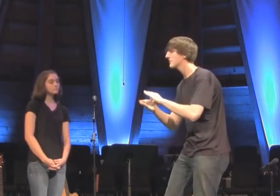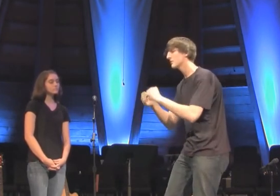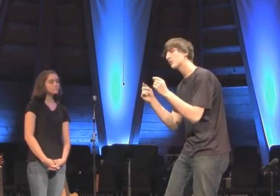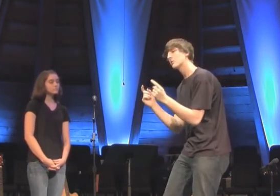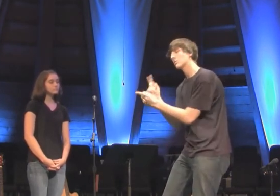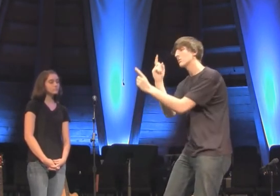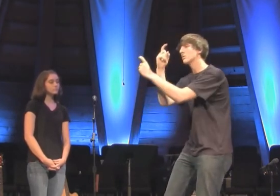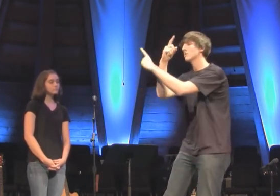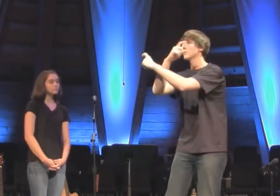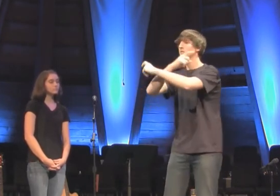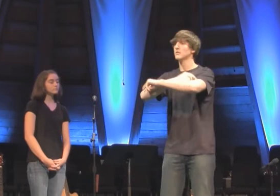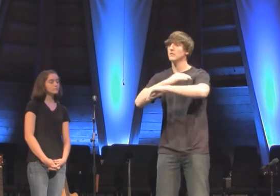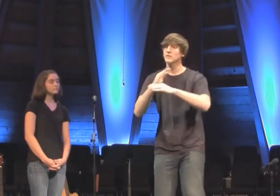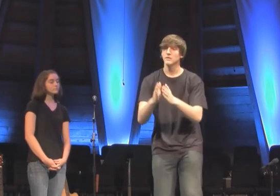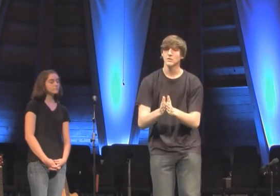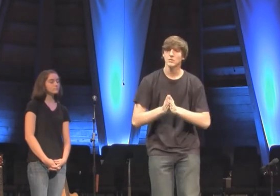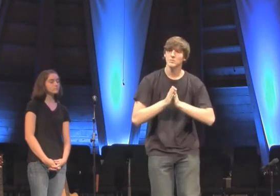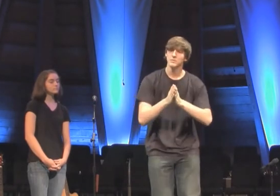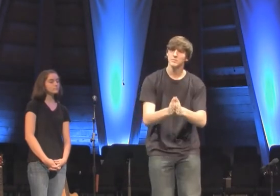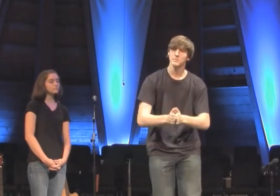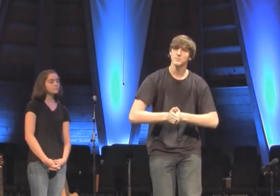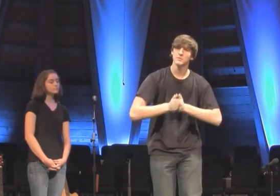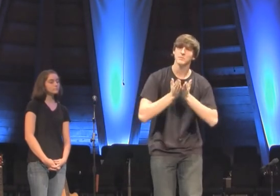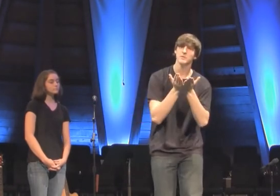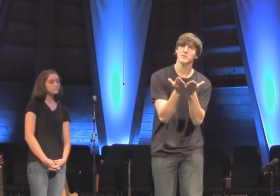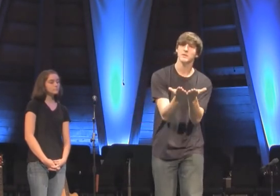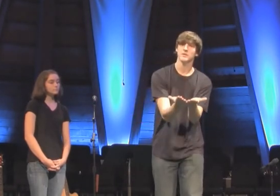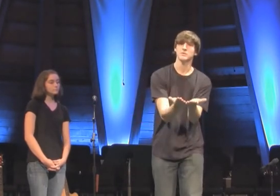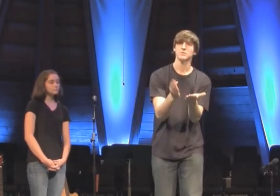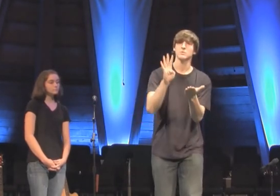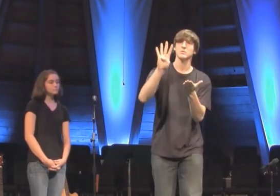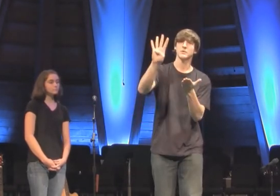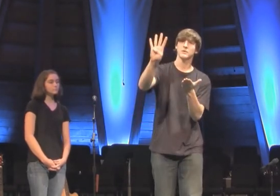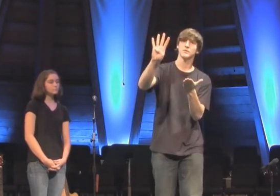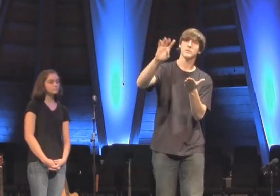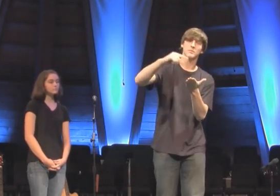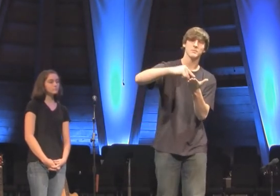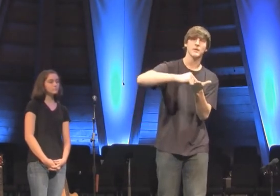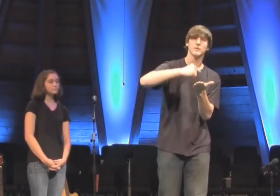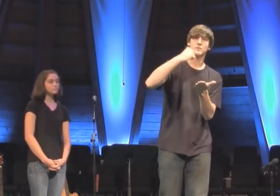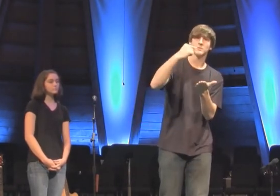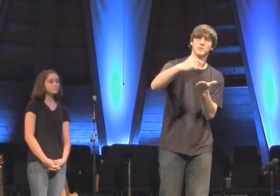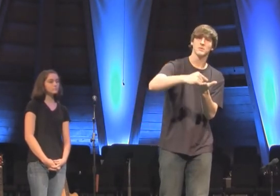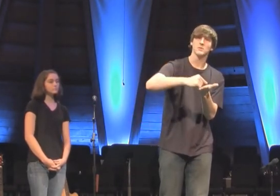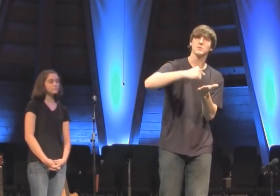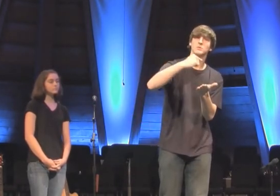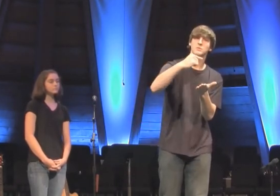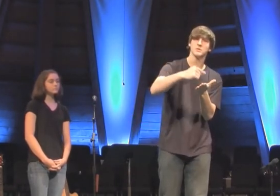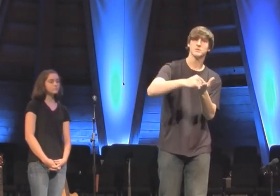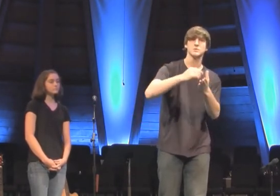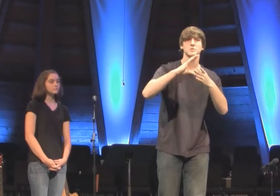a mystery in one Then I opened up the book and began to read from Matthew, Mark, Luke, and John